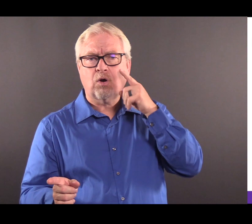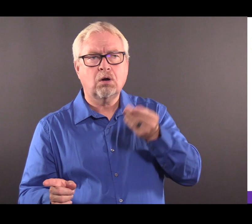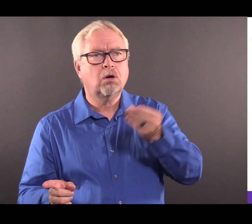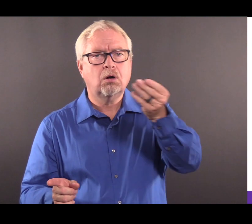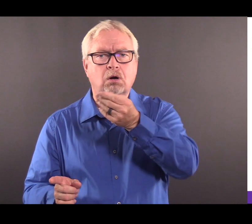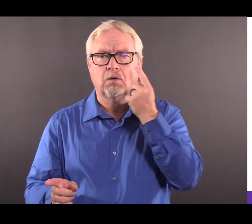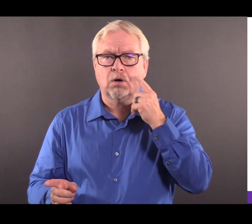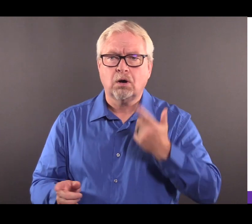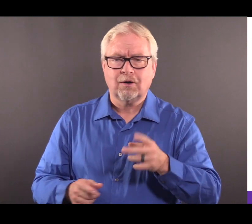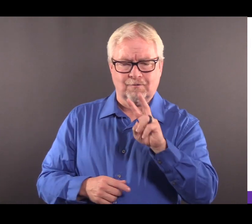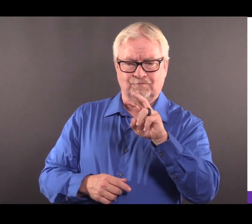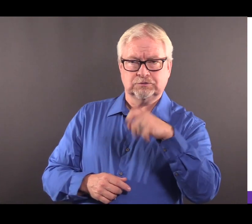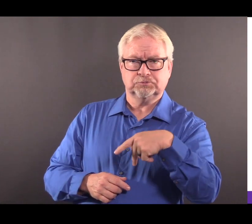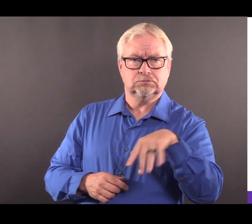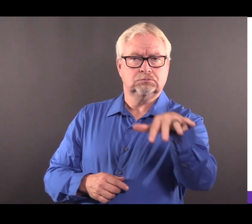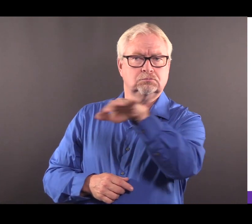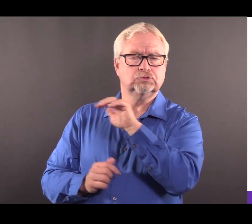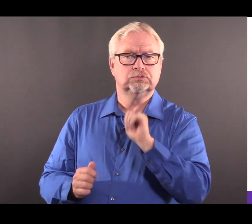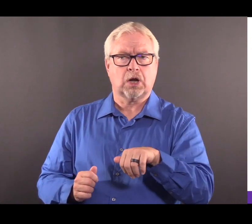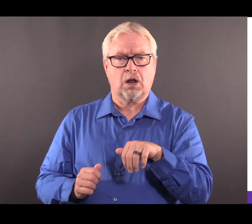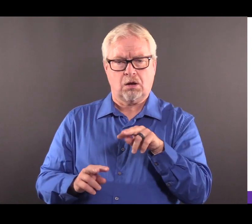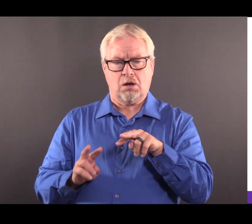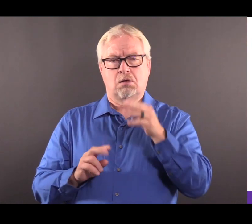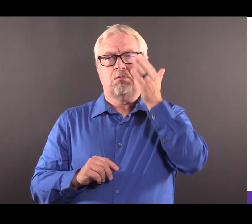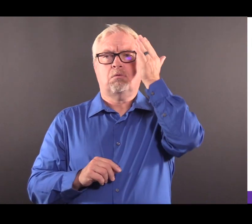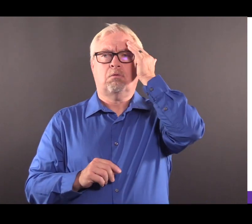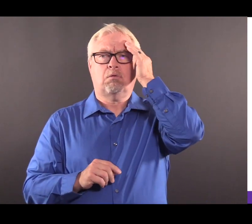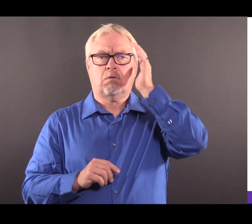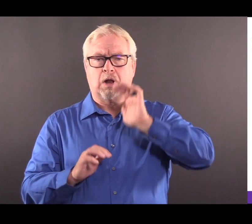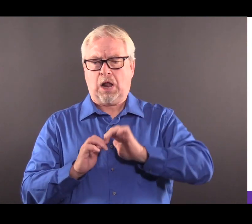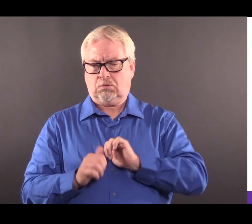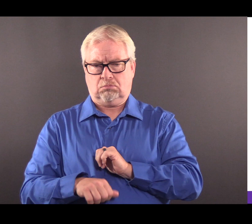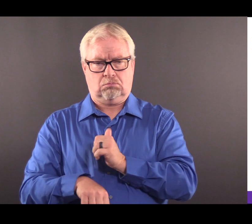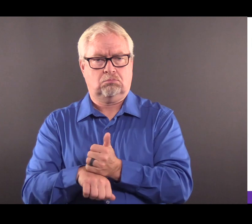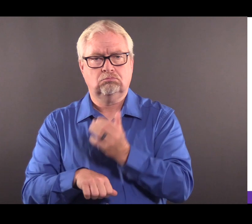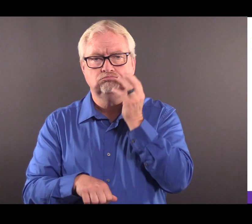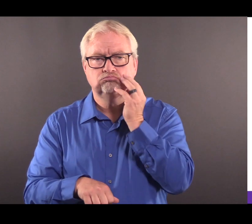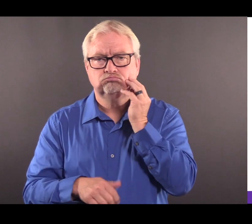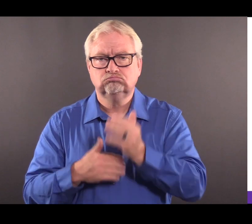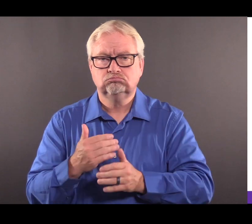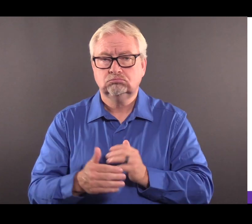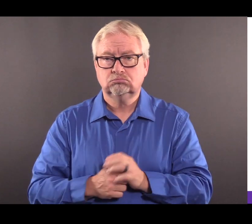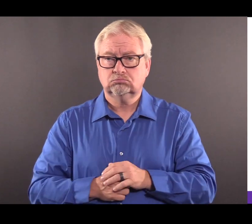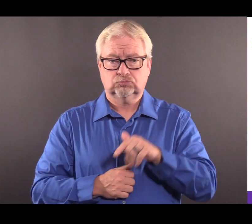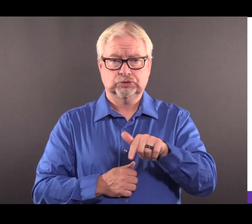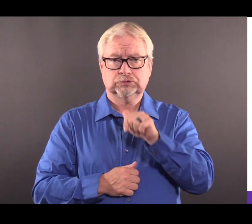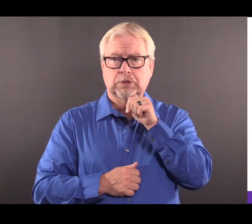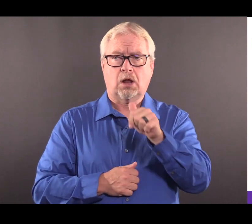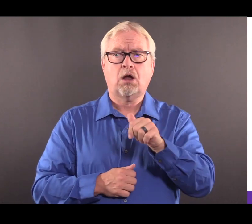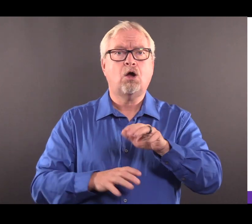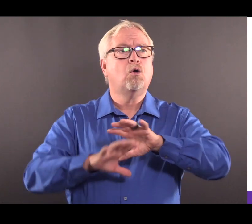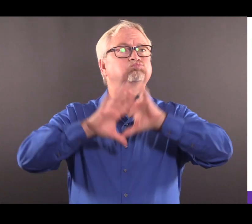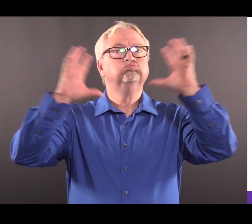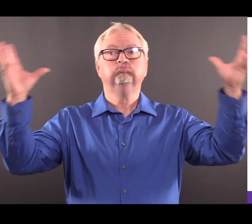use it, what it is used for, and what VSPs can expect to encounter when implementing